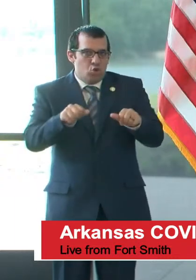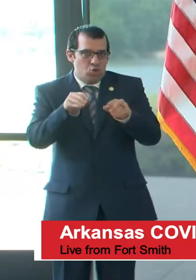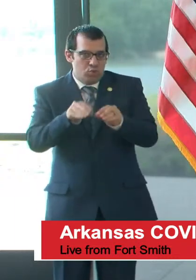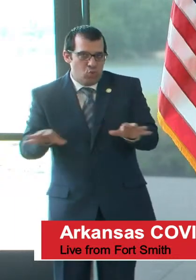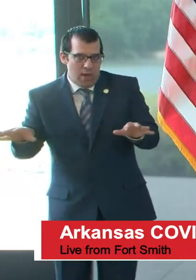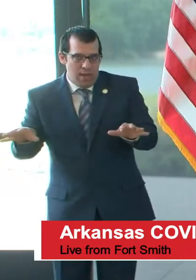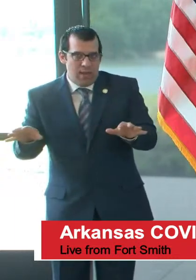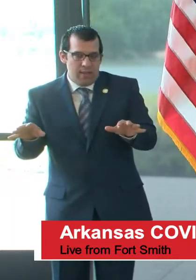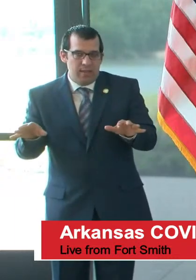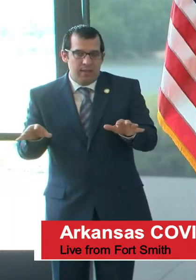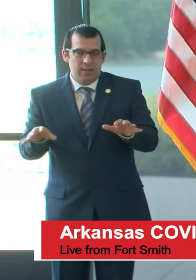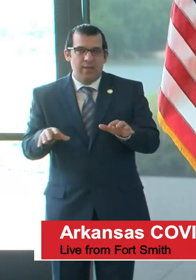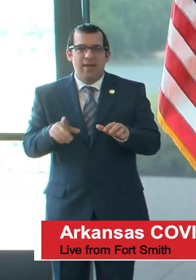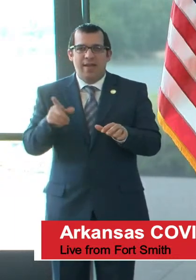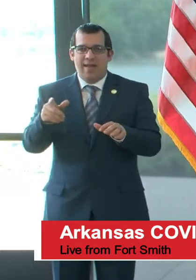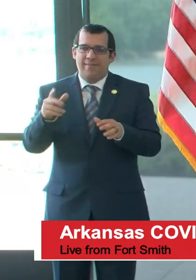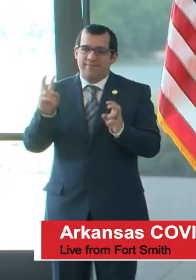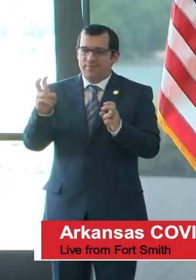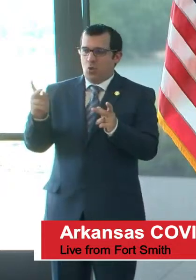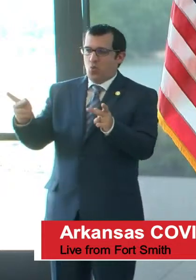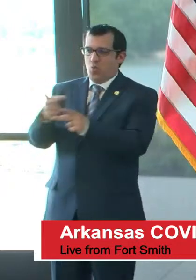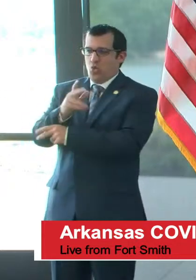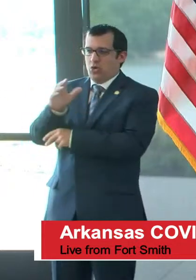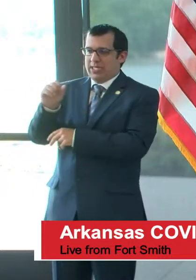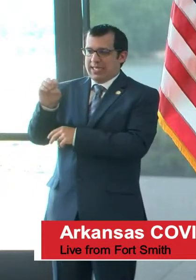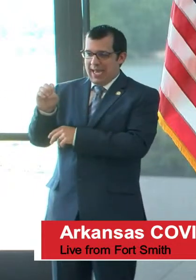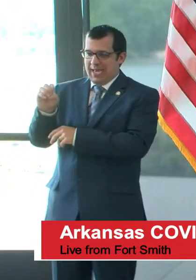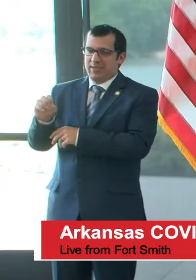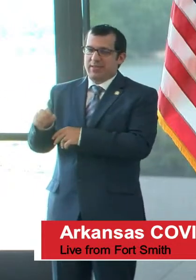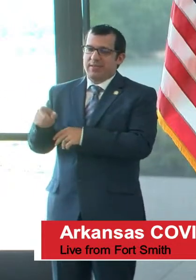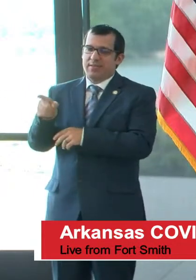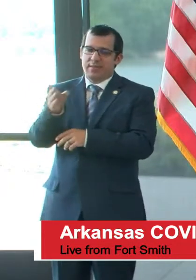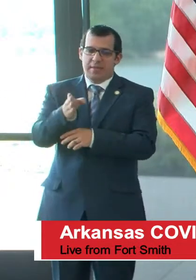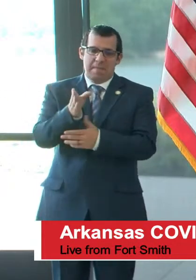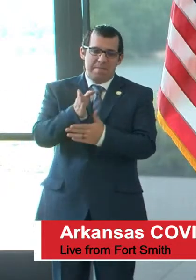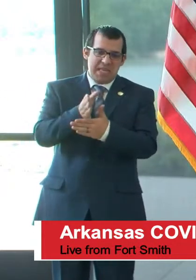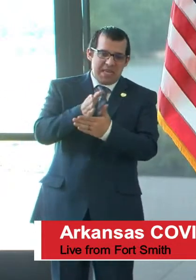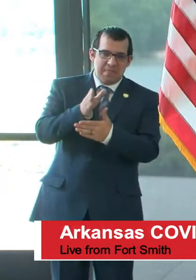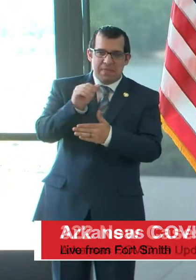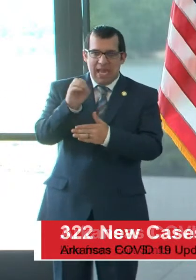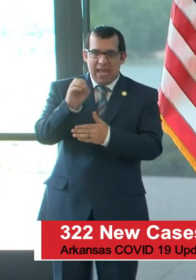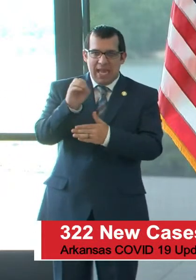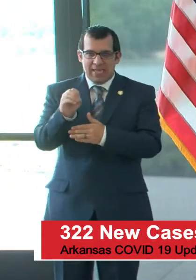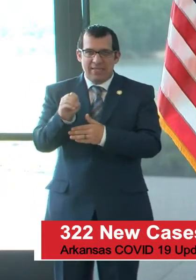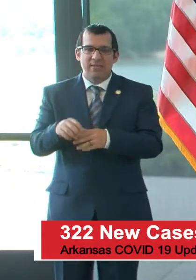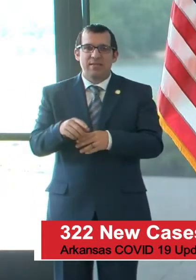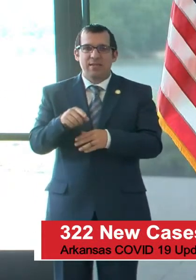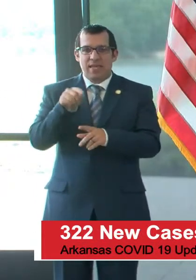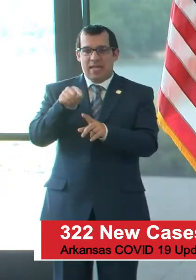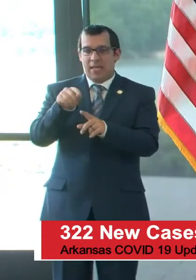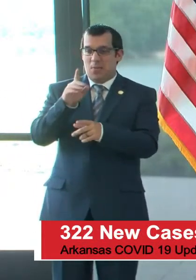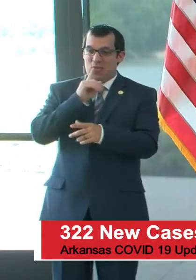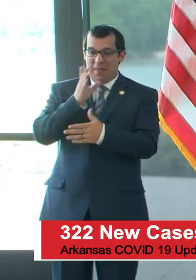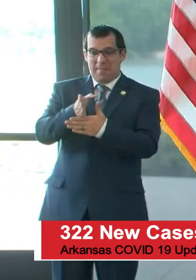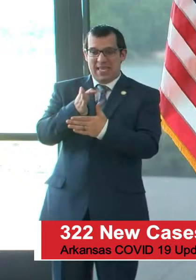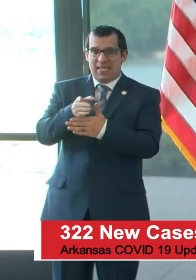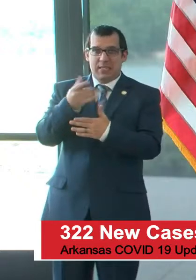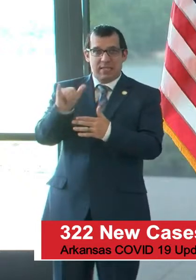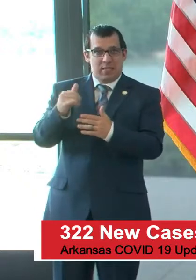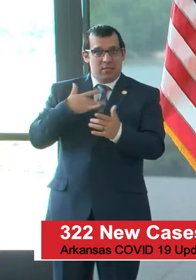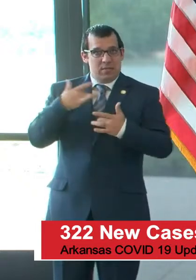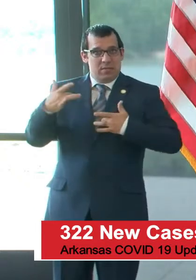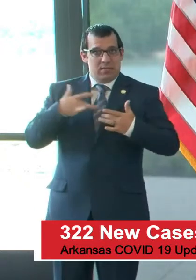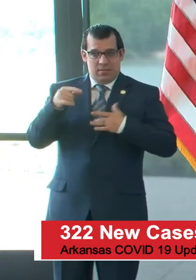And really, they have a worst case scenario and a medium case scenario, and even the medium is very